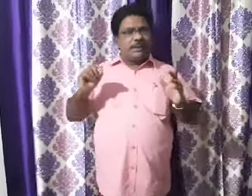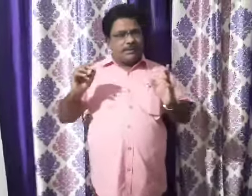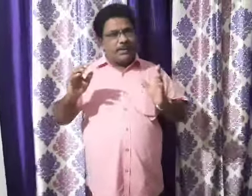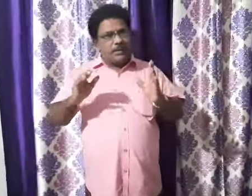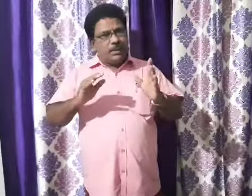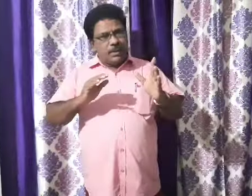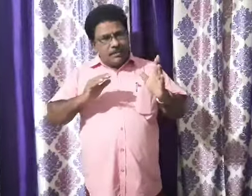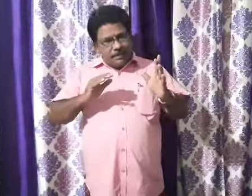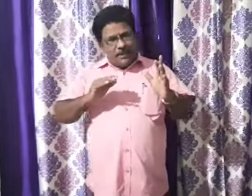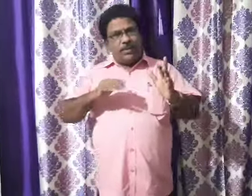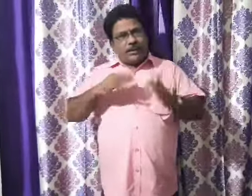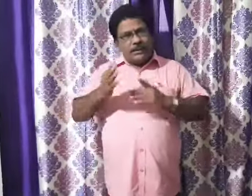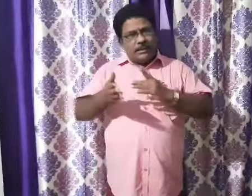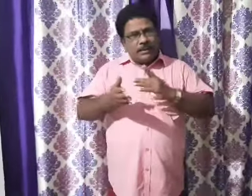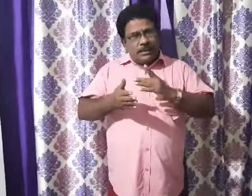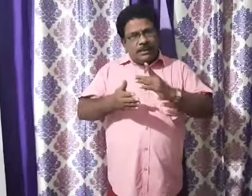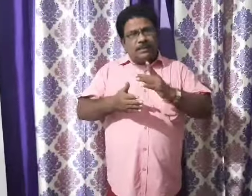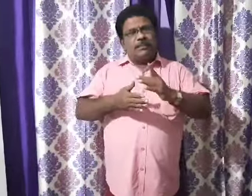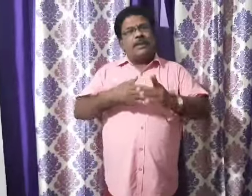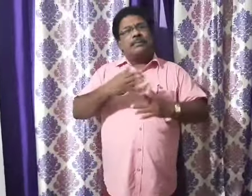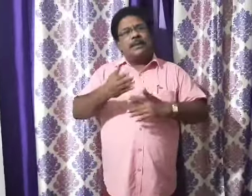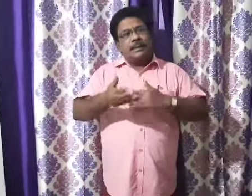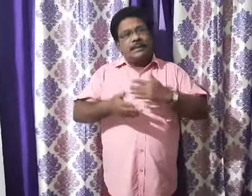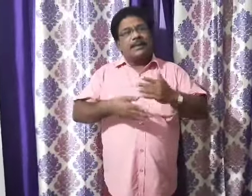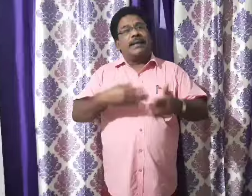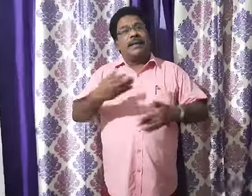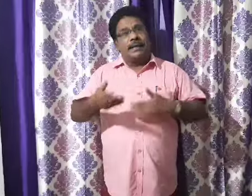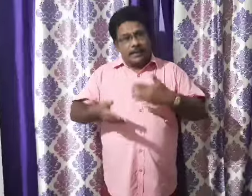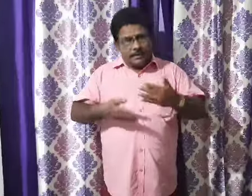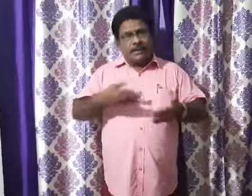we call it Mahatma Gandhi NREGA, see,